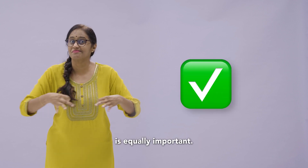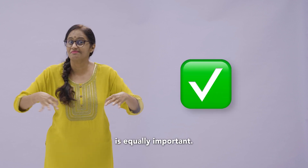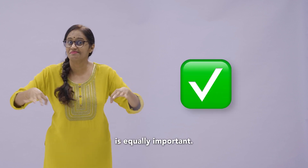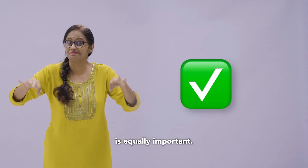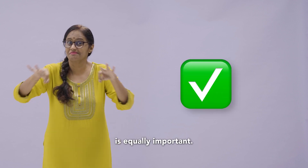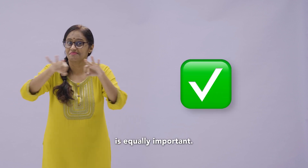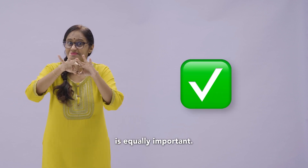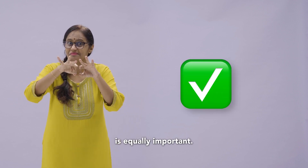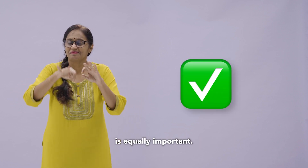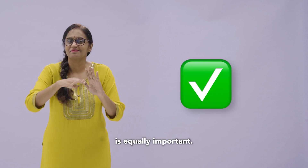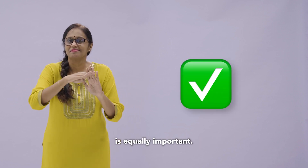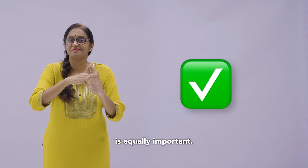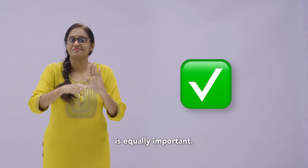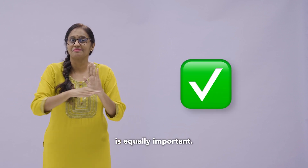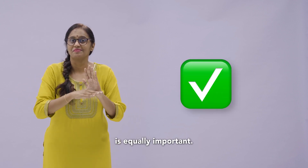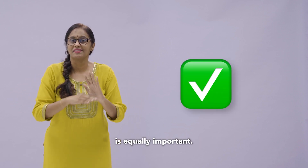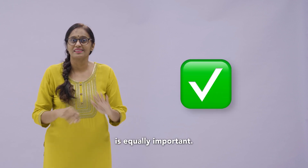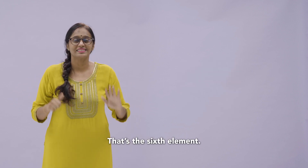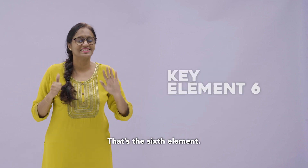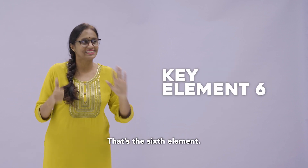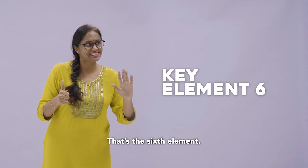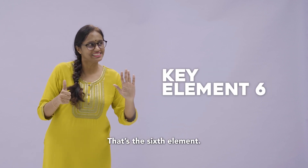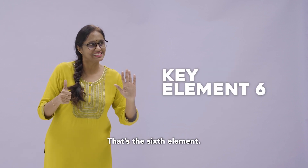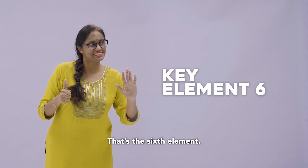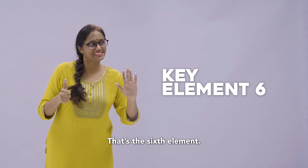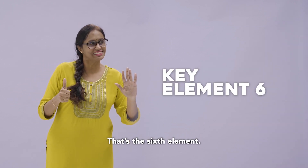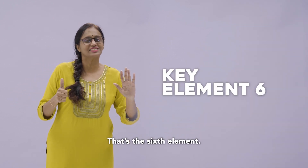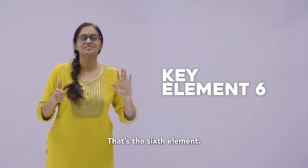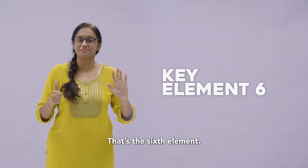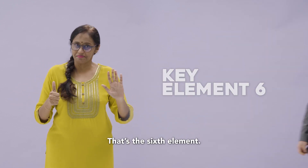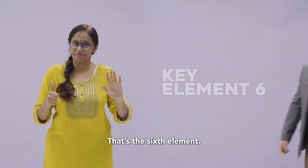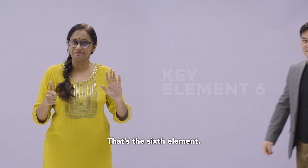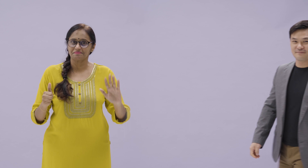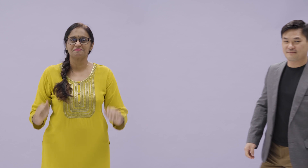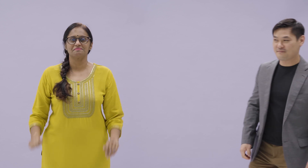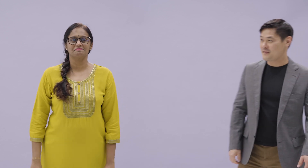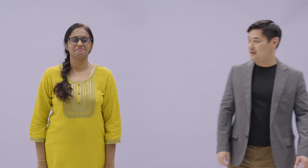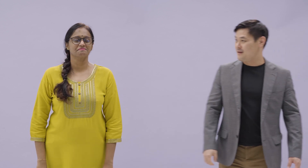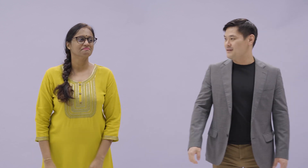equally important. That's the sixth element.